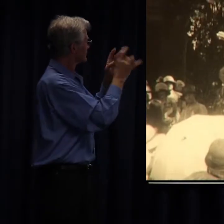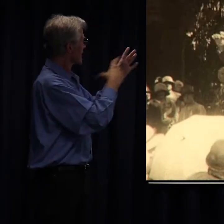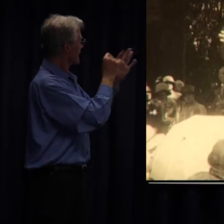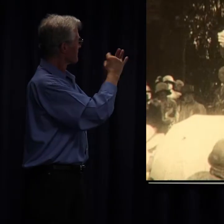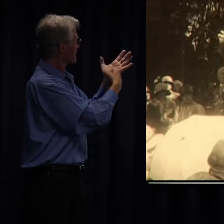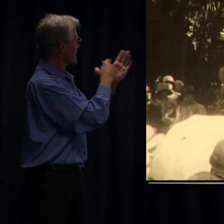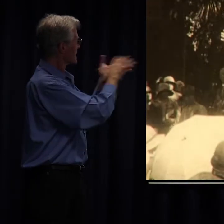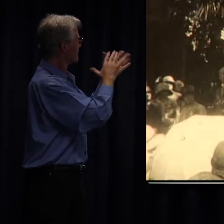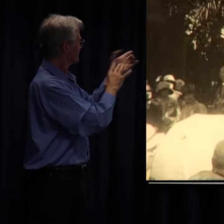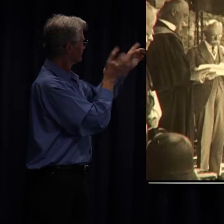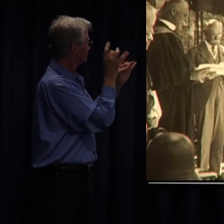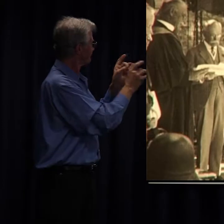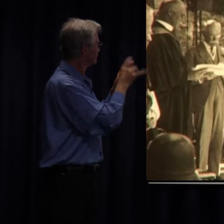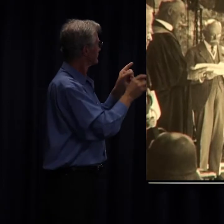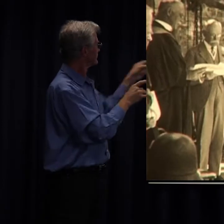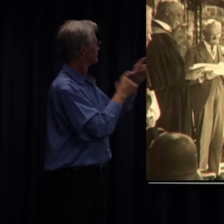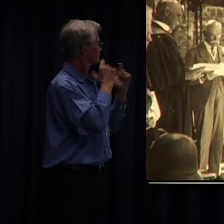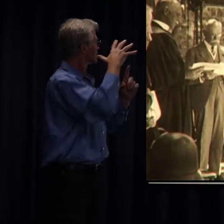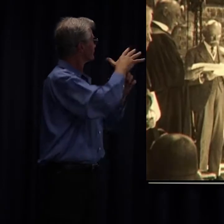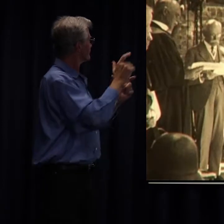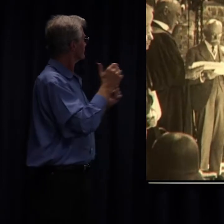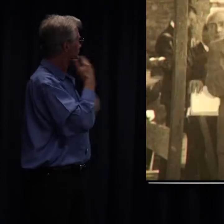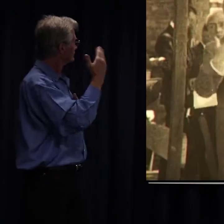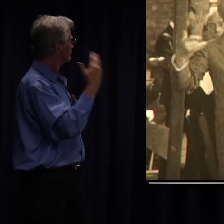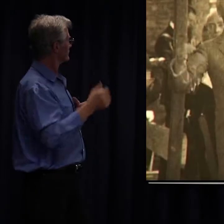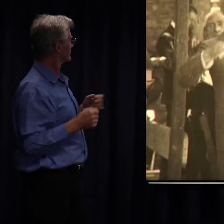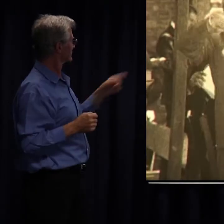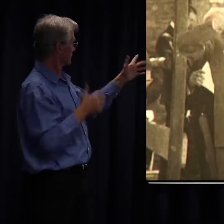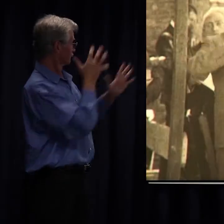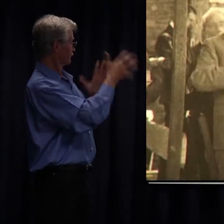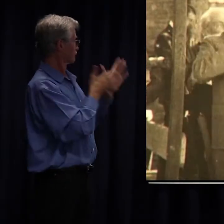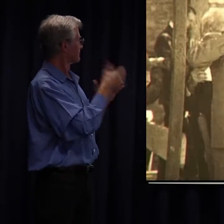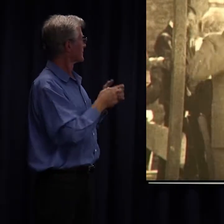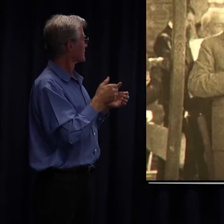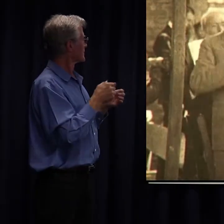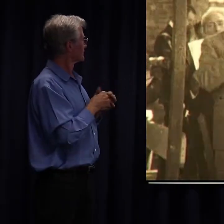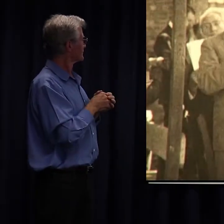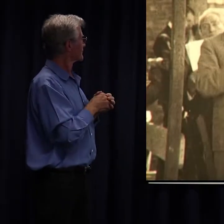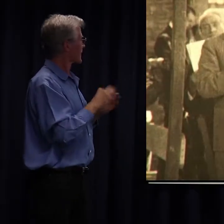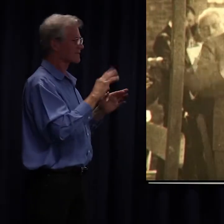important minister, and the interpreter is Mr. Abrams. Here he is now signing.